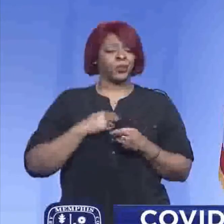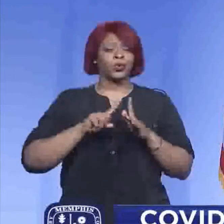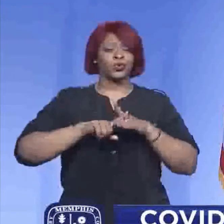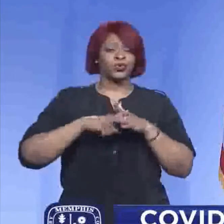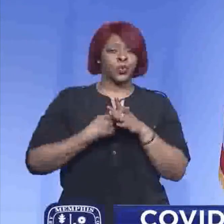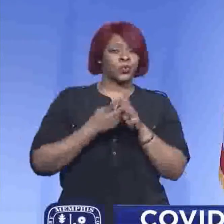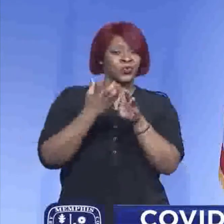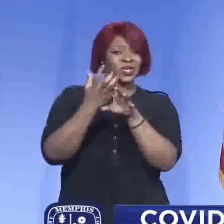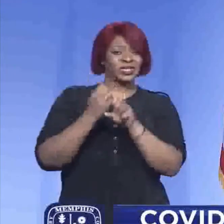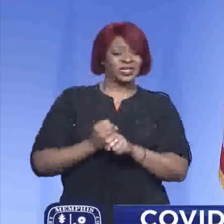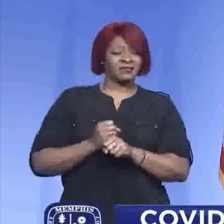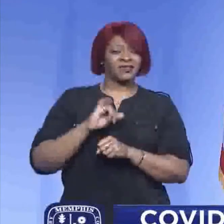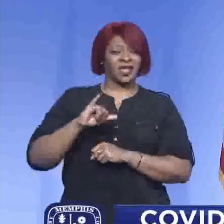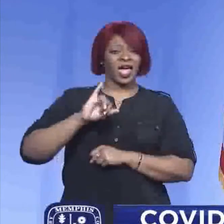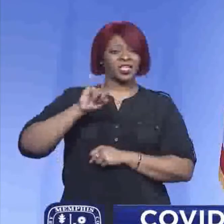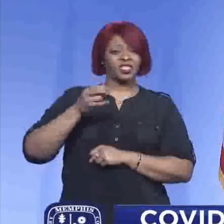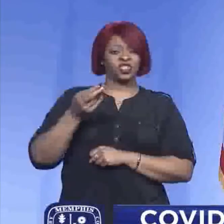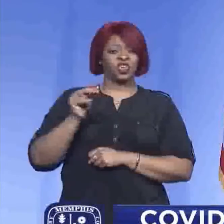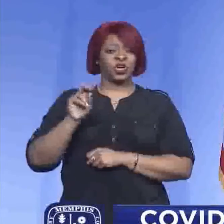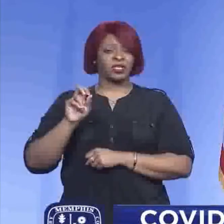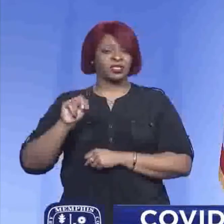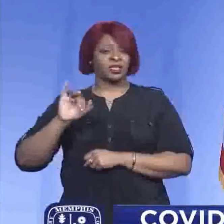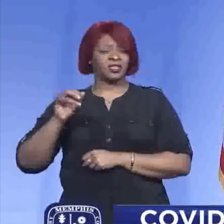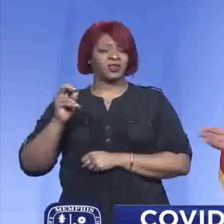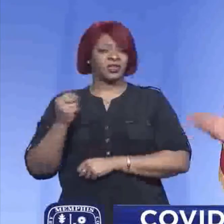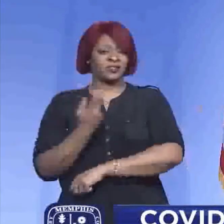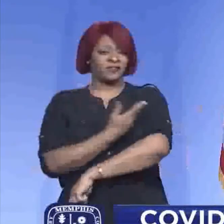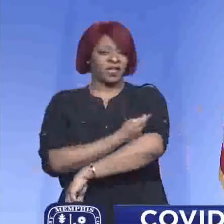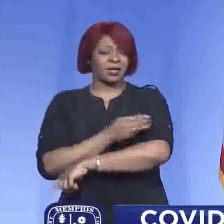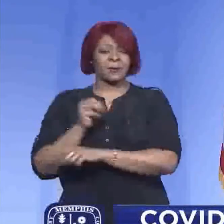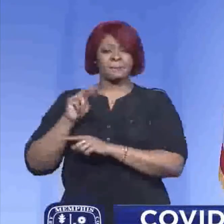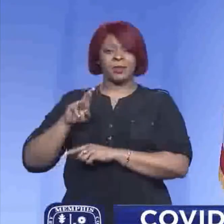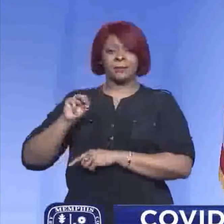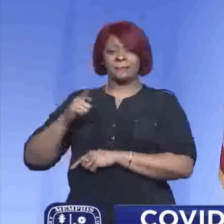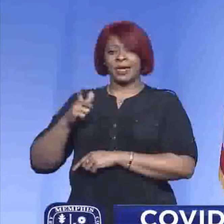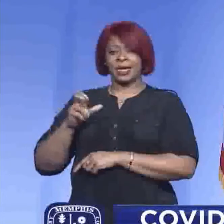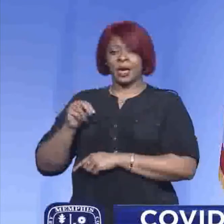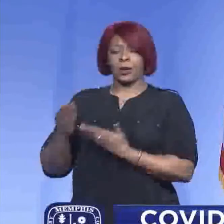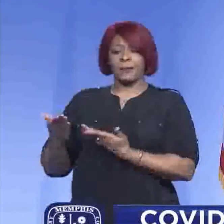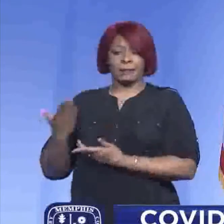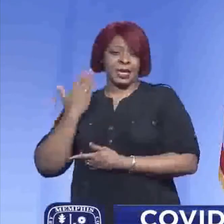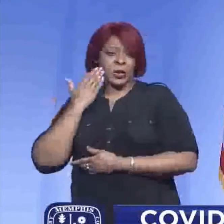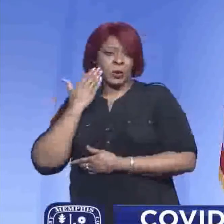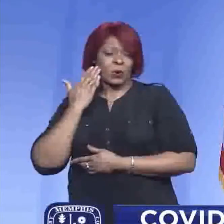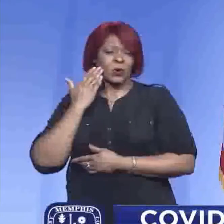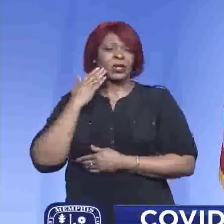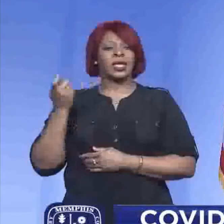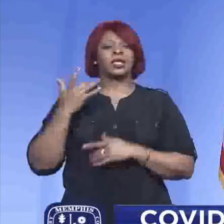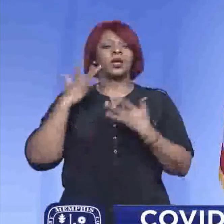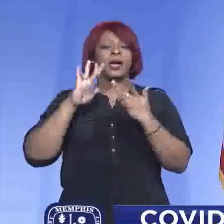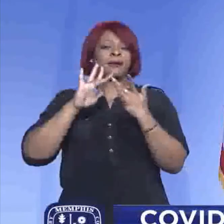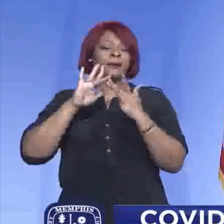start receiving the vaccine. Mr. McGowan might know. He's been in